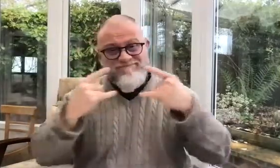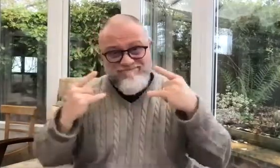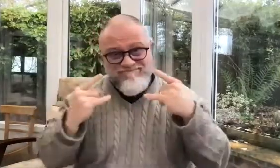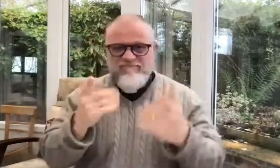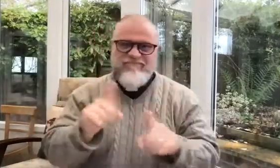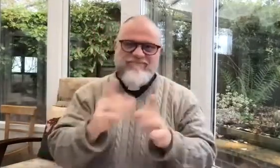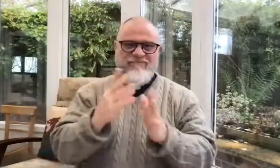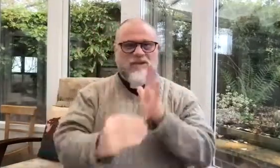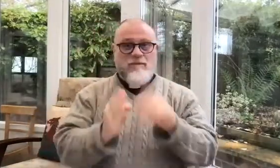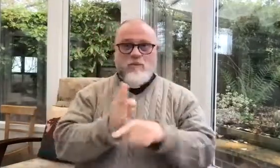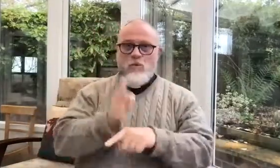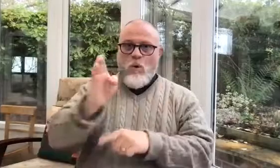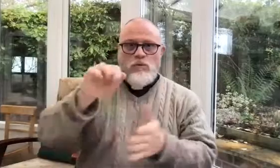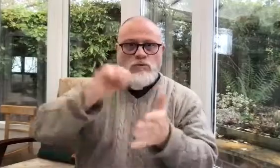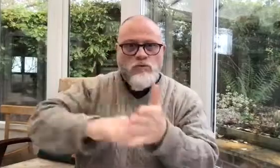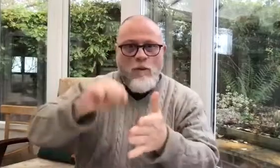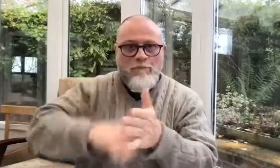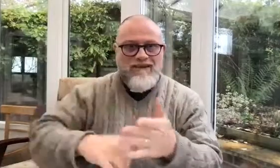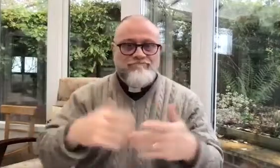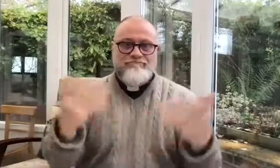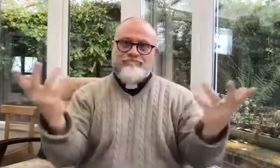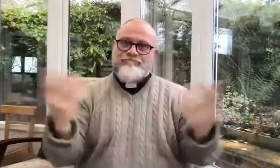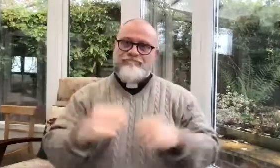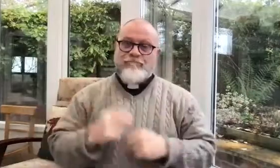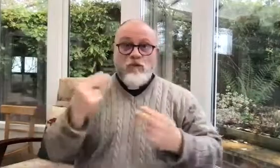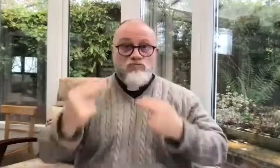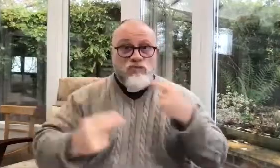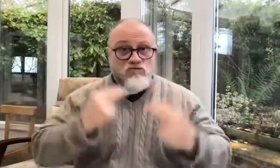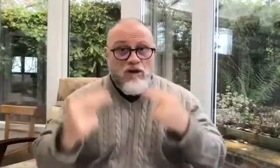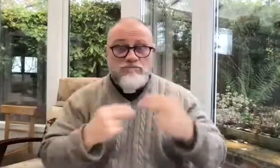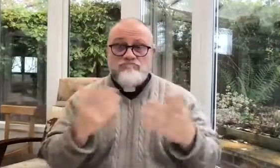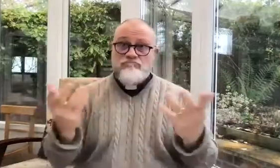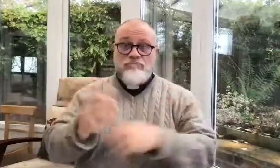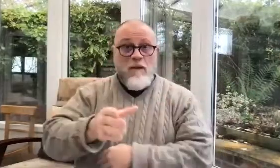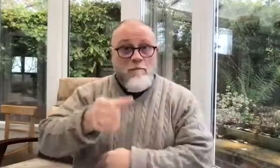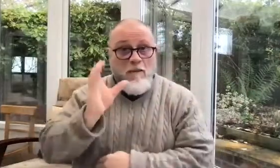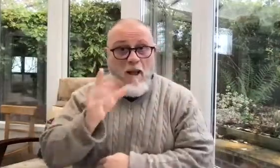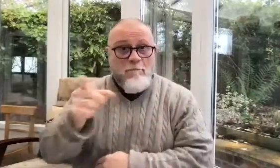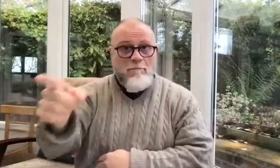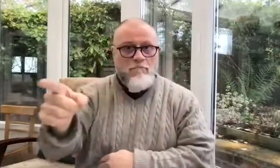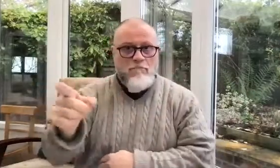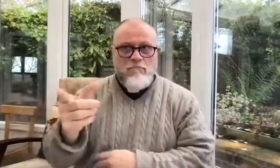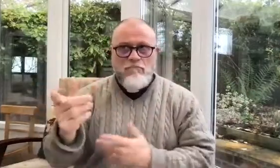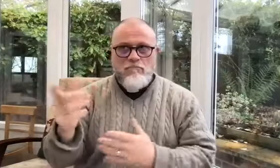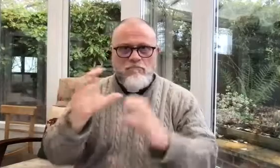We know with the guidelines that we have to wear masks when we go shopping, when we go to the restaurant, when we go to